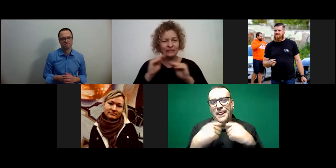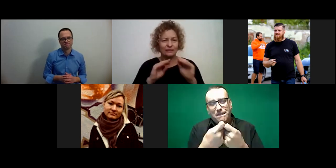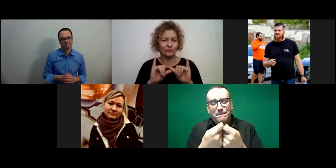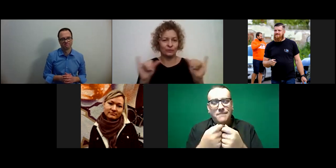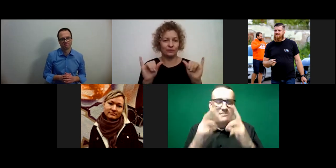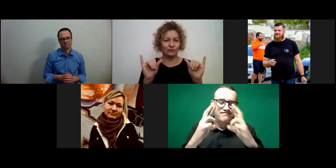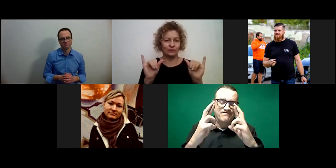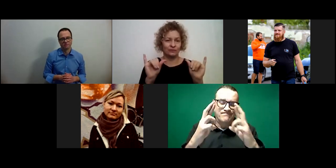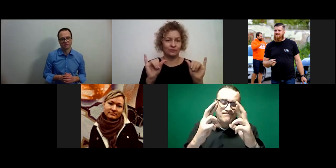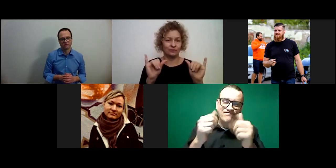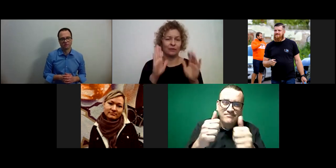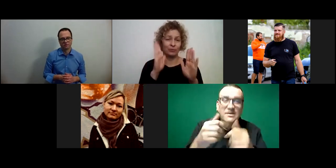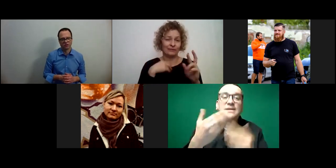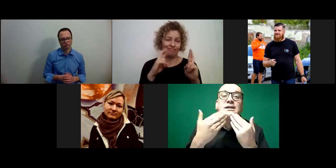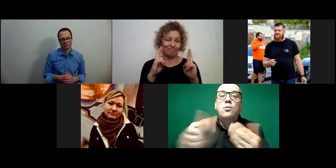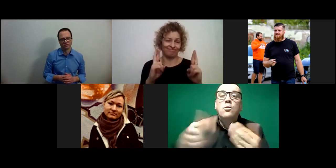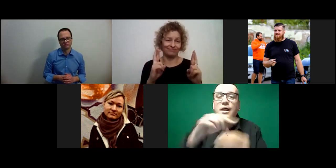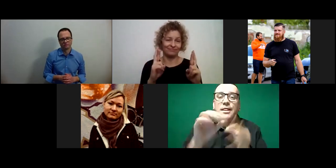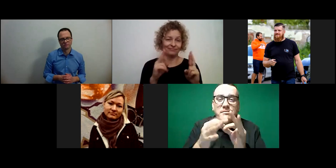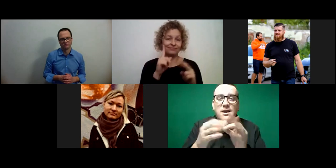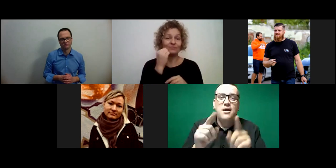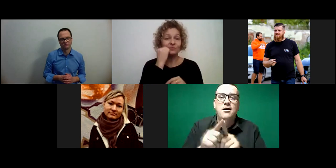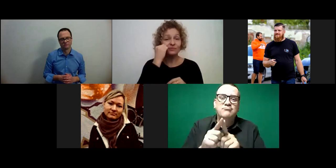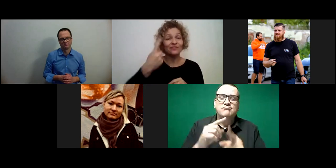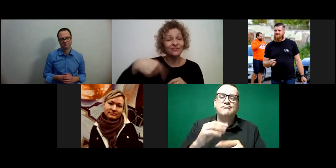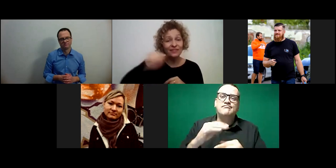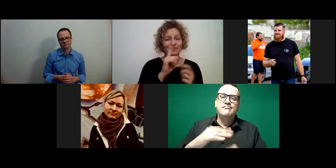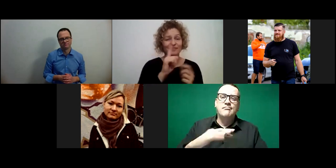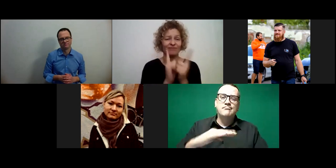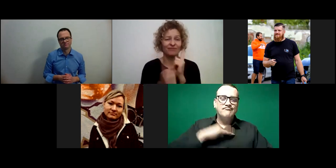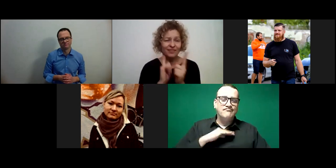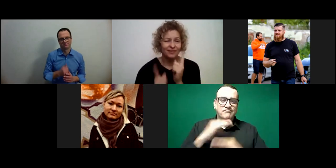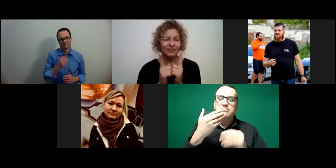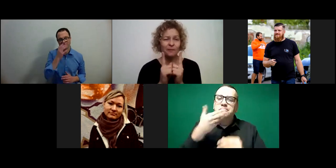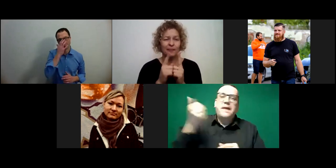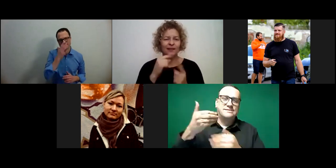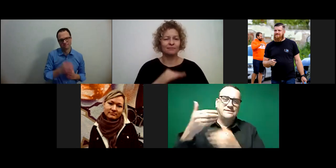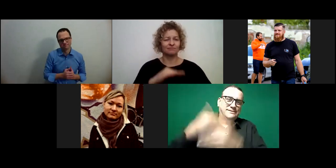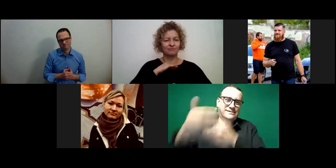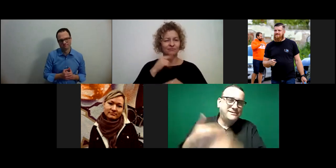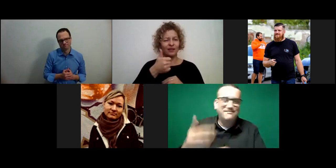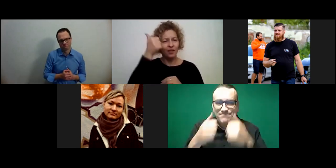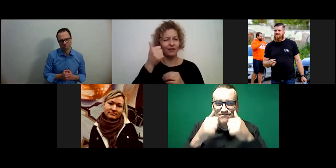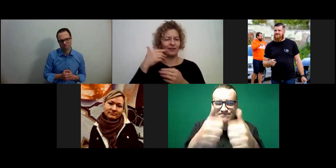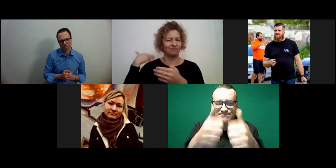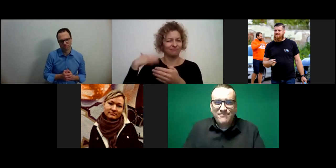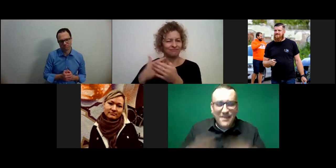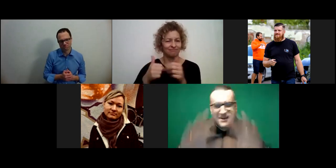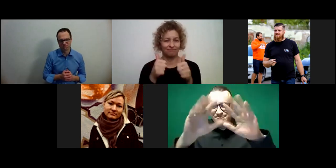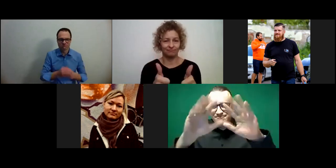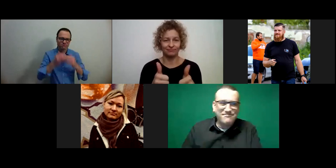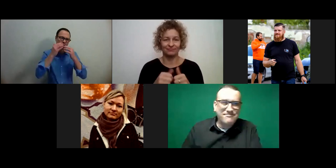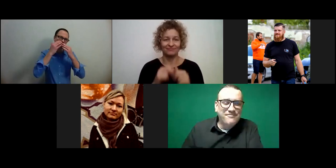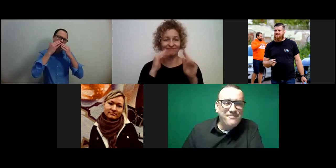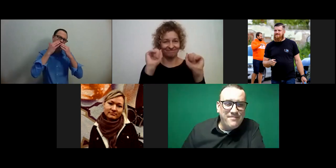some other technical improvements. But it's been great to work on this. Thank you to all the interpreters for making this